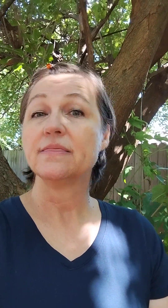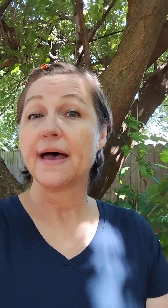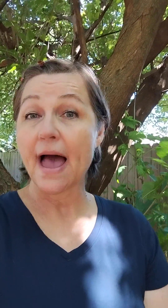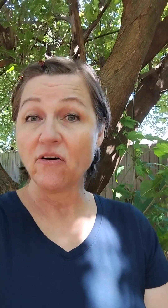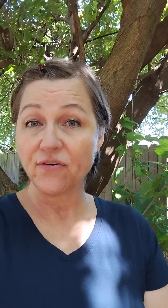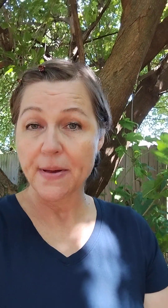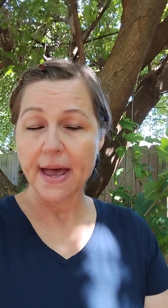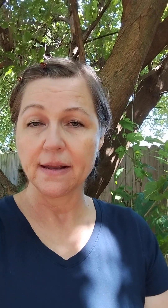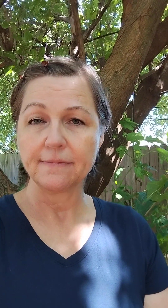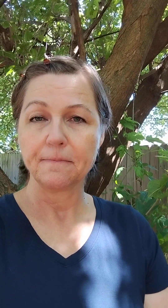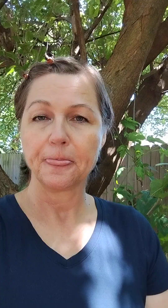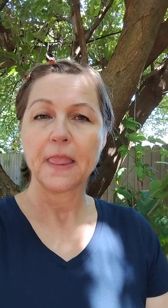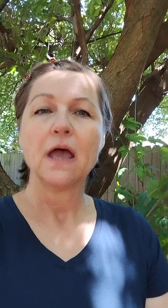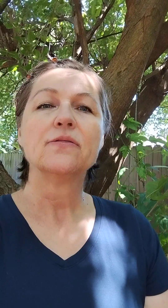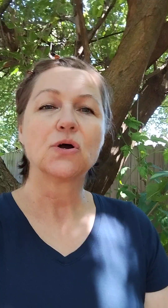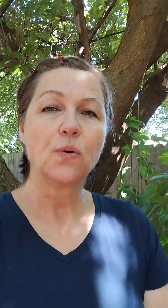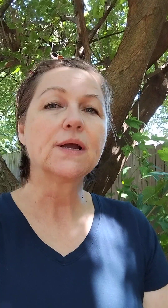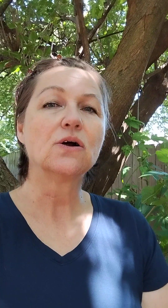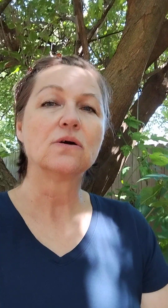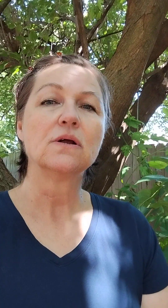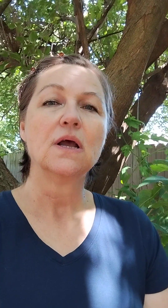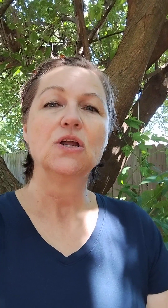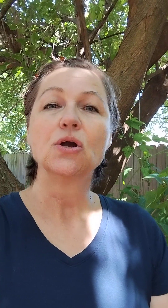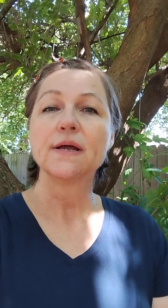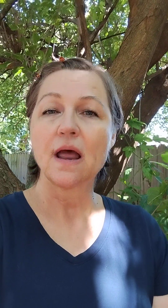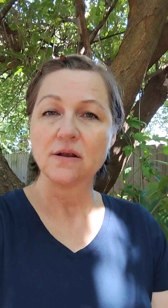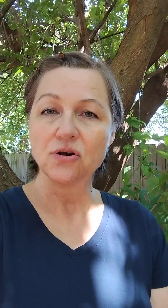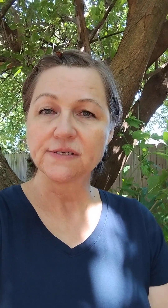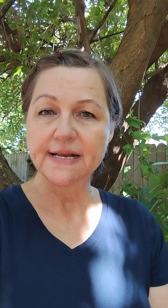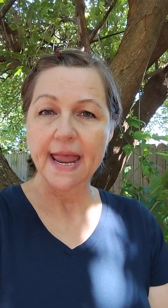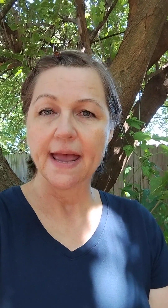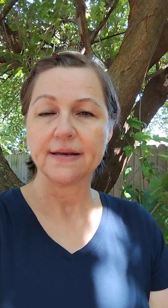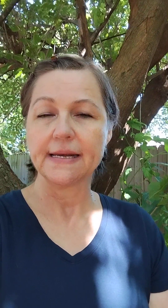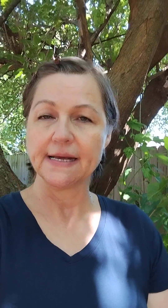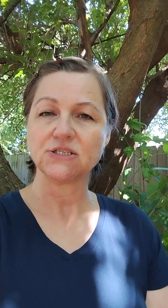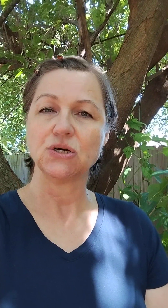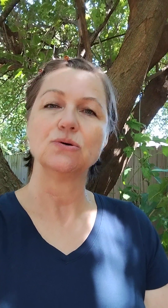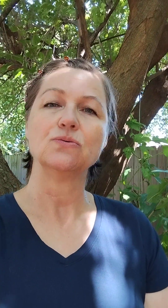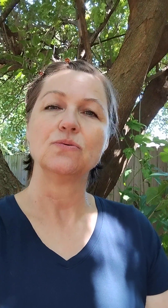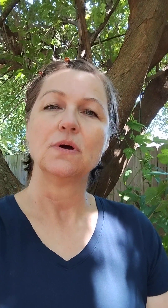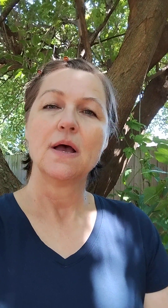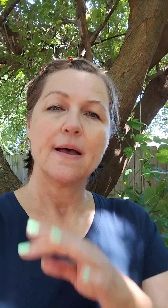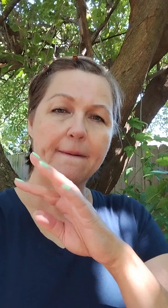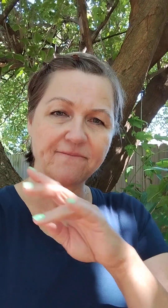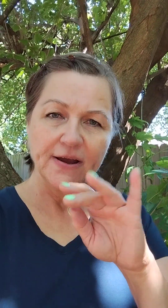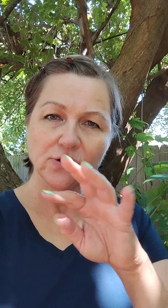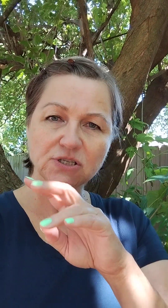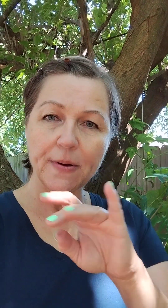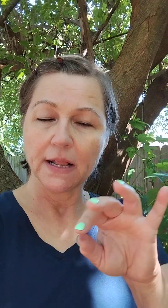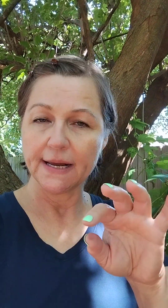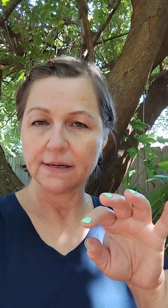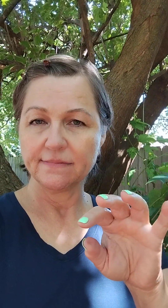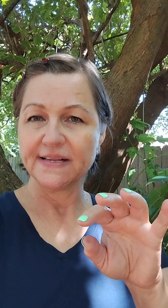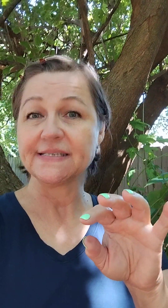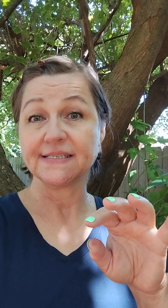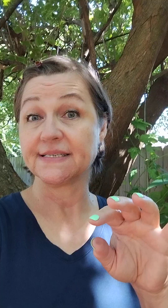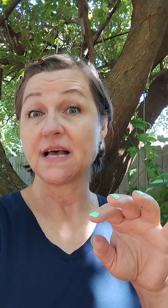the alphabet, the quicker you can understand and get to fingerspelling. This is the sign